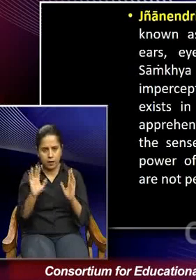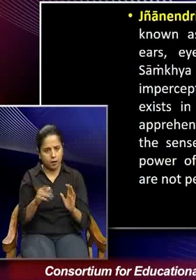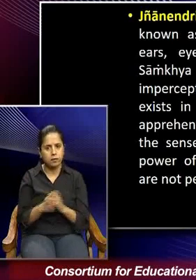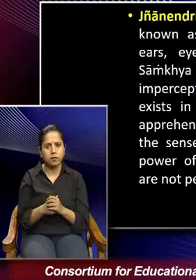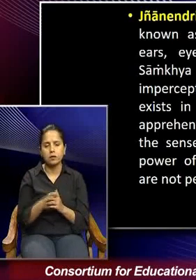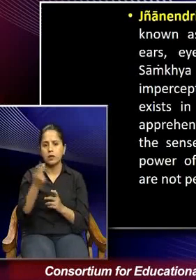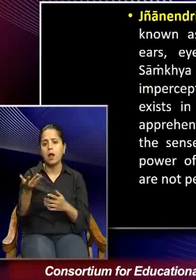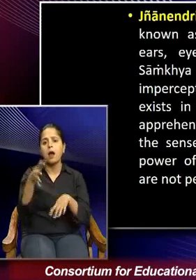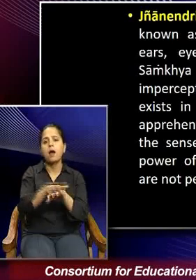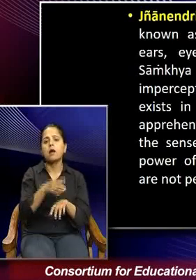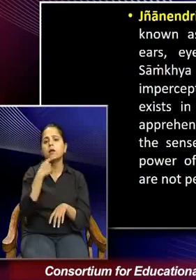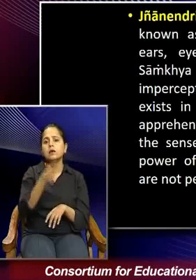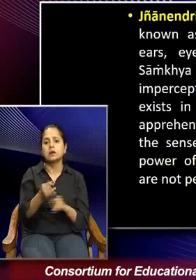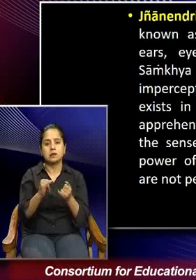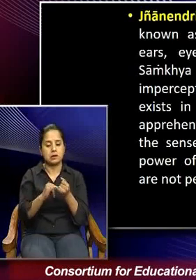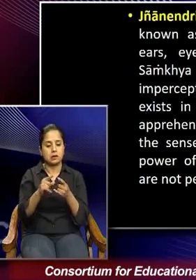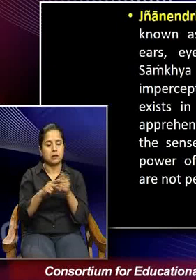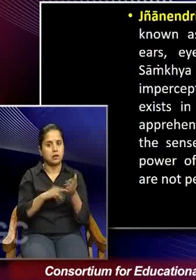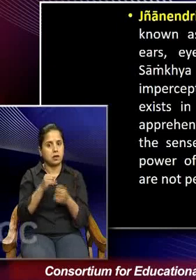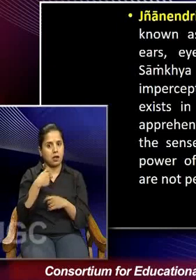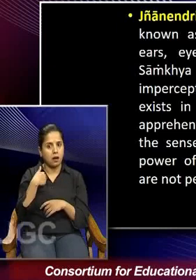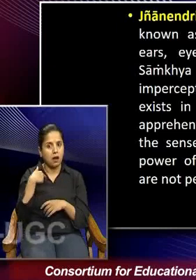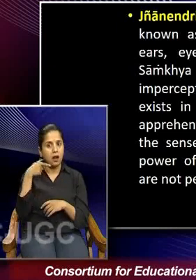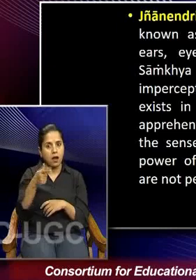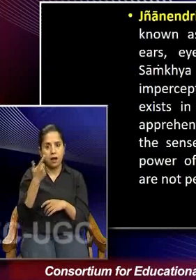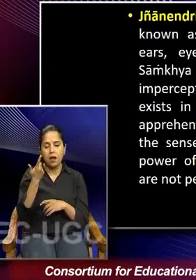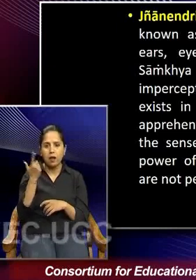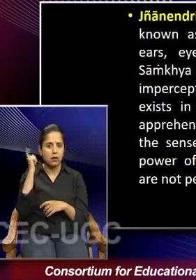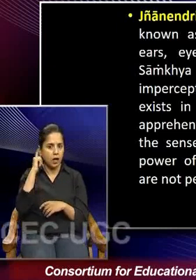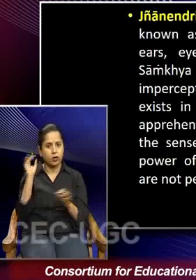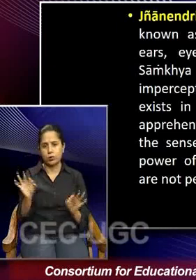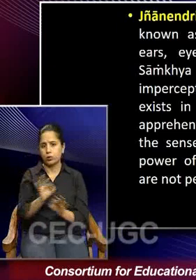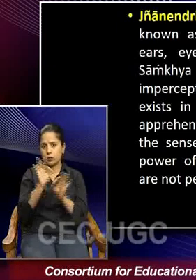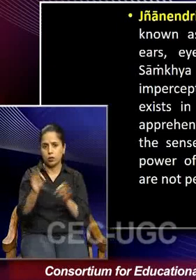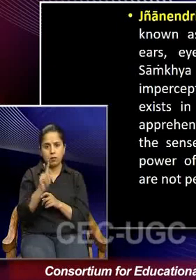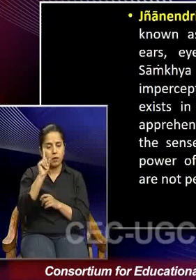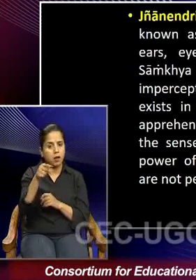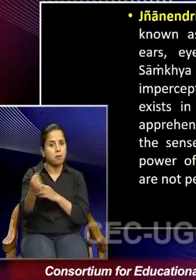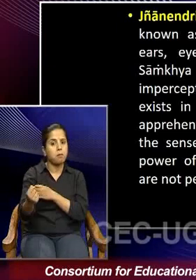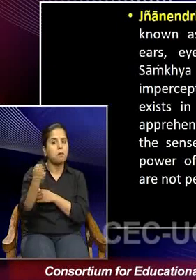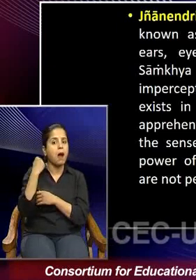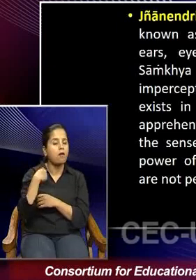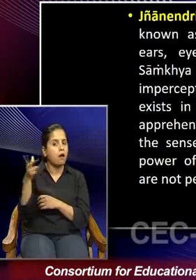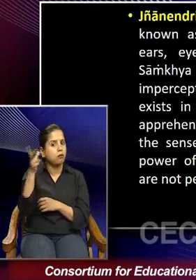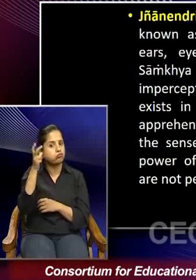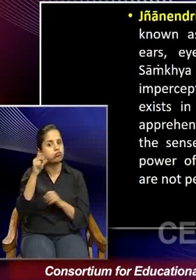It implies that sense is not the ears, but their power of hearing.